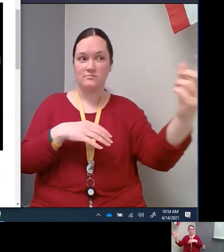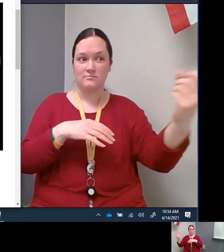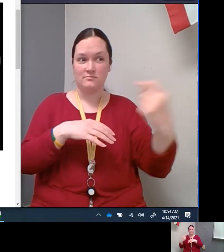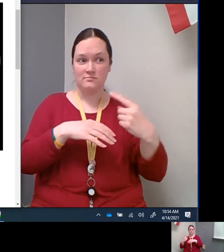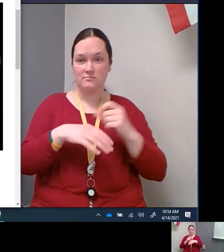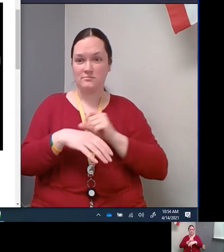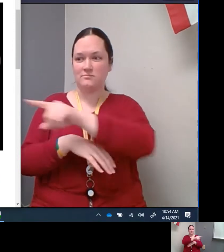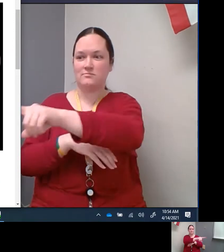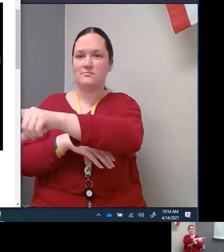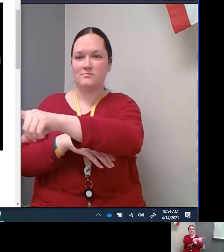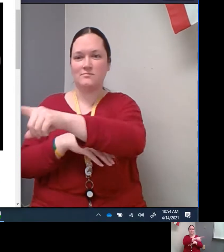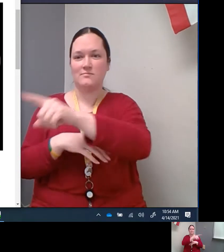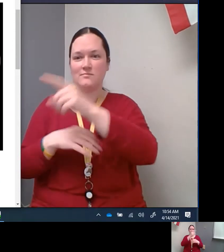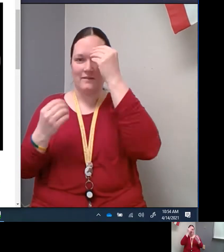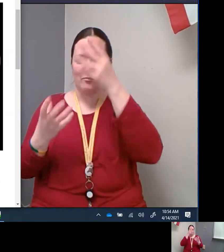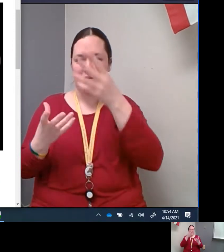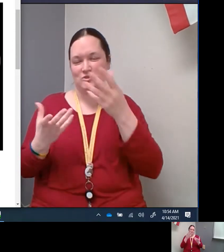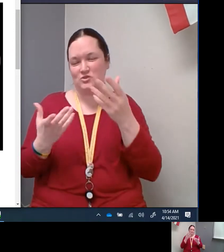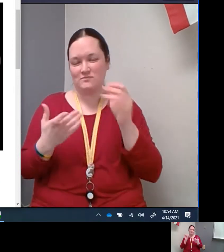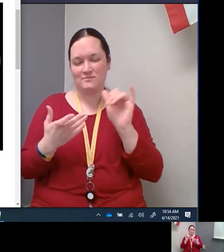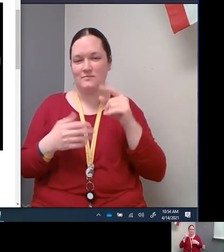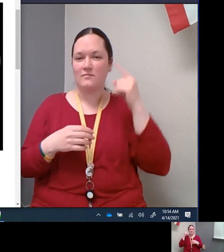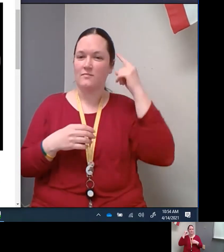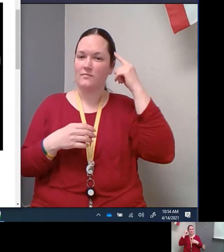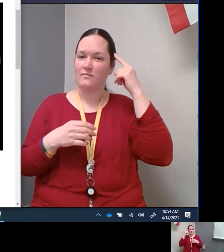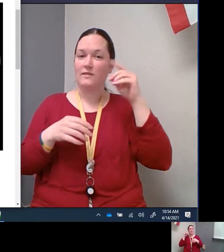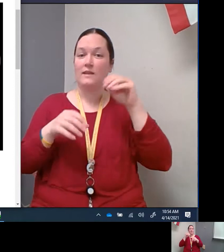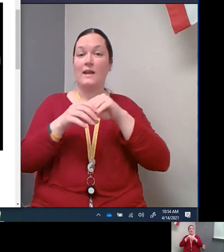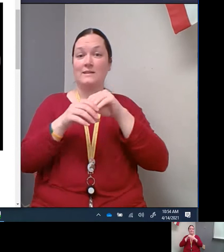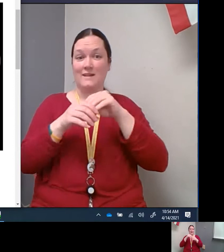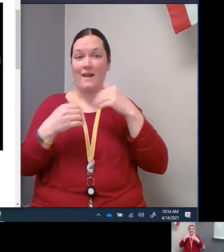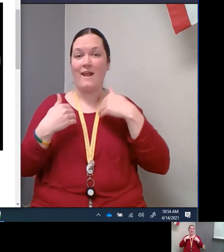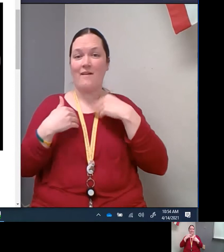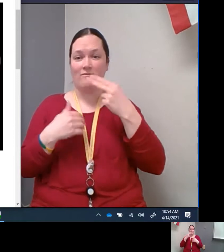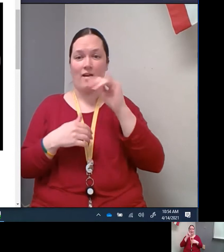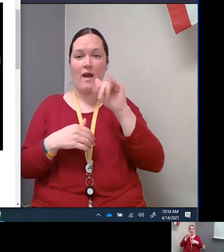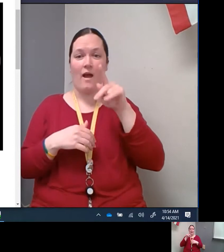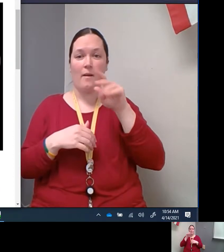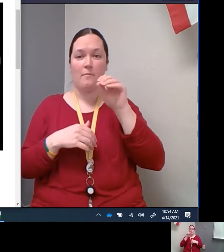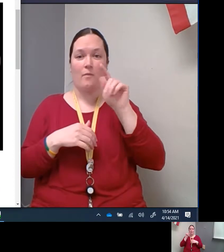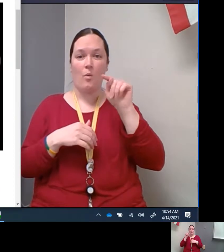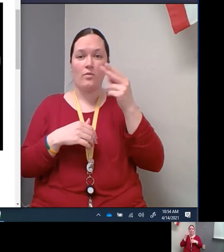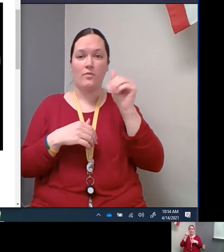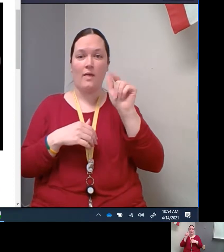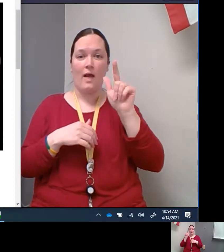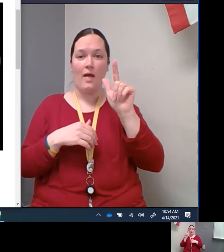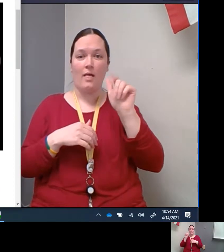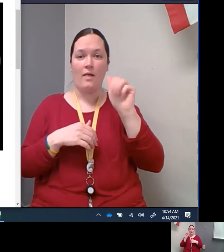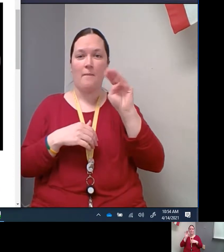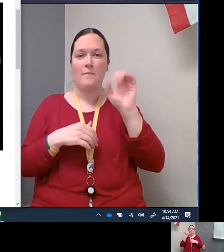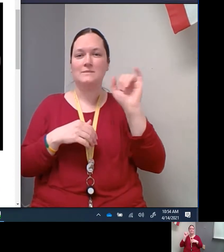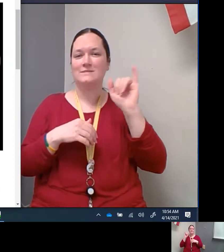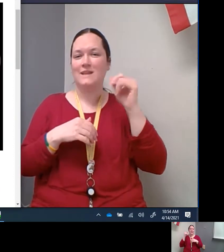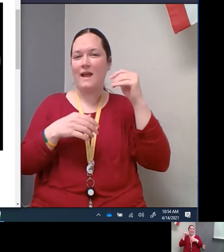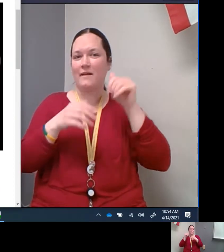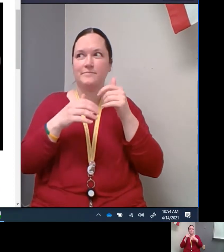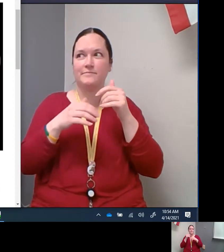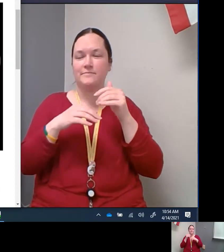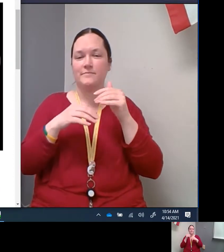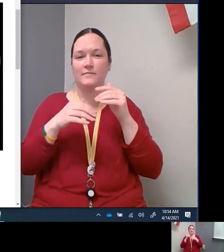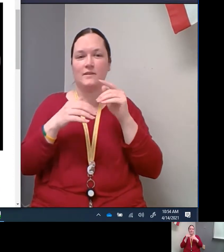that, there's a little structure here that's incredibly important. It's called the hypothalamus. That's going to be really right above the roof of your mouth. What is that